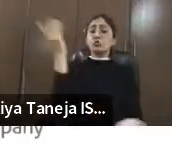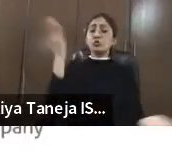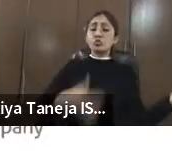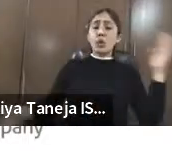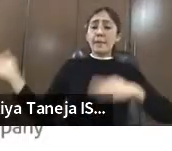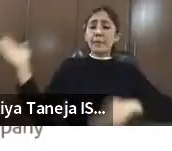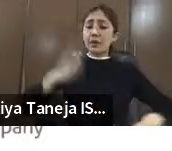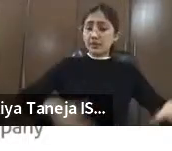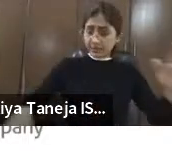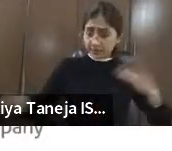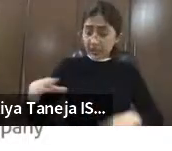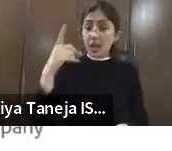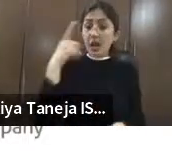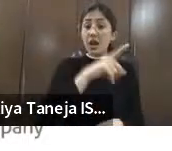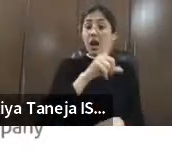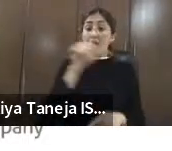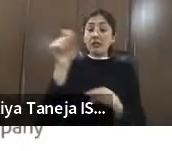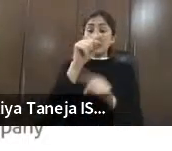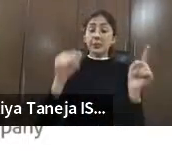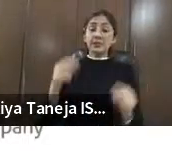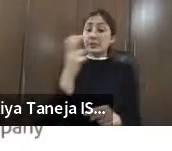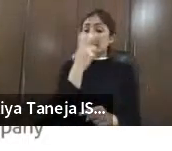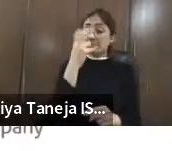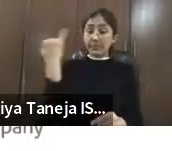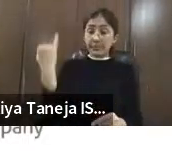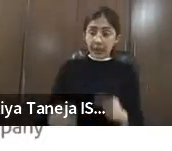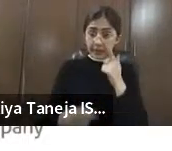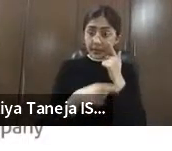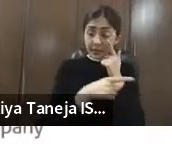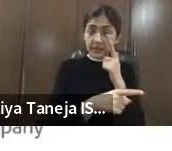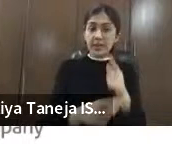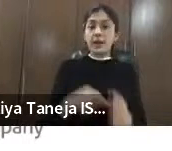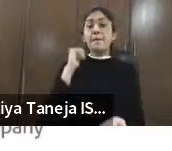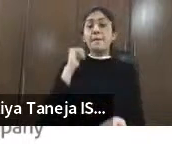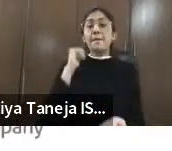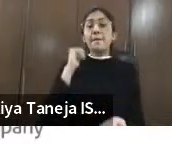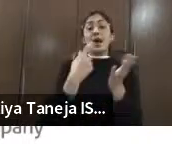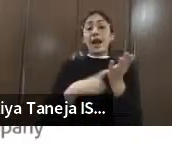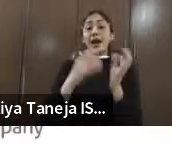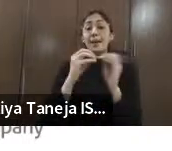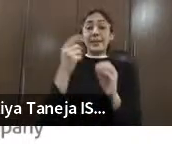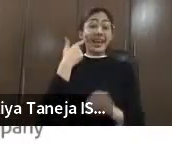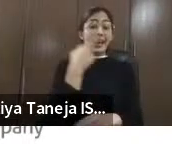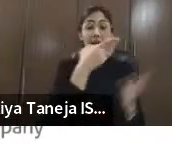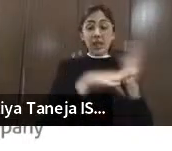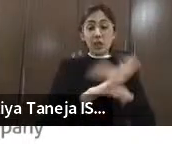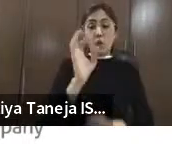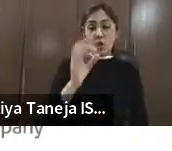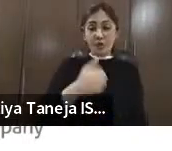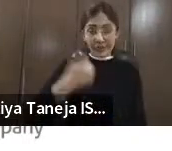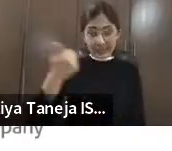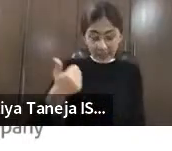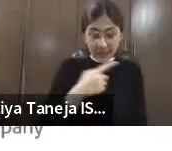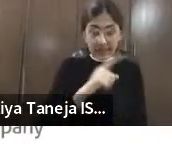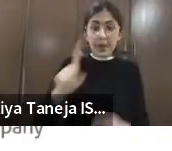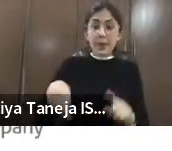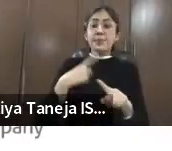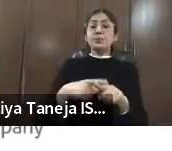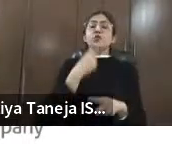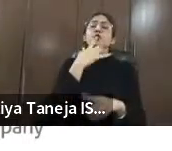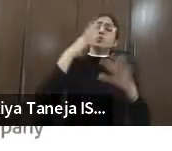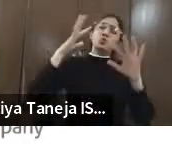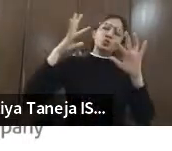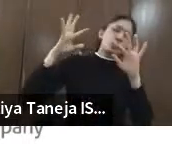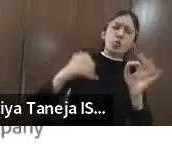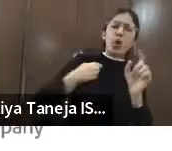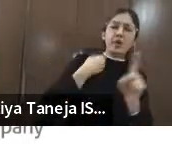visual impairment, a Class 1 officer in the Reserve Bank of India, and a crusader for employment of persons with